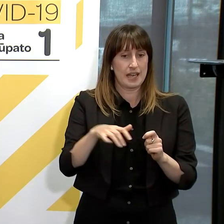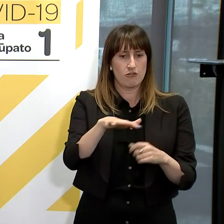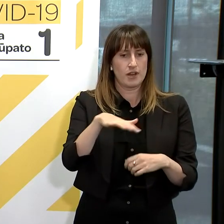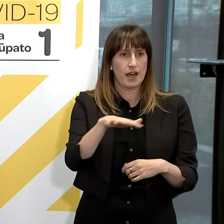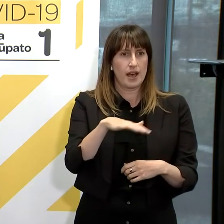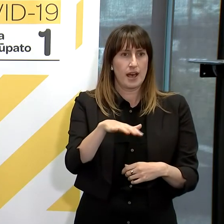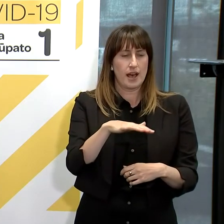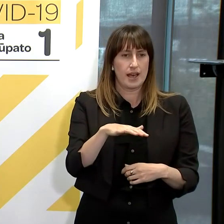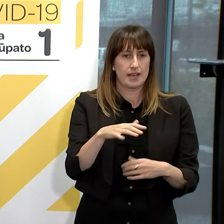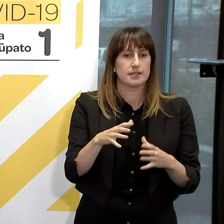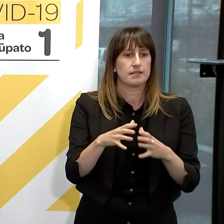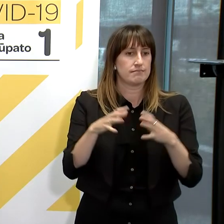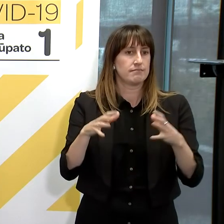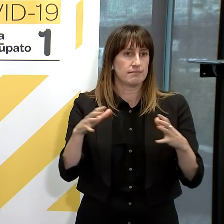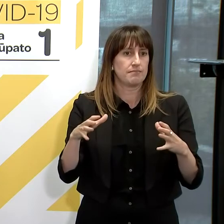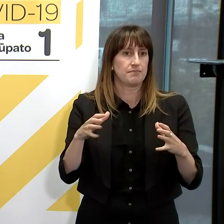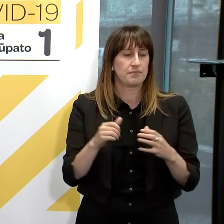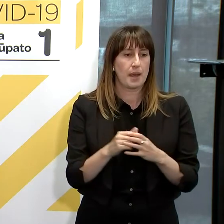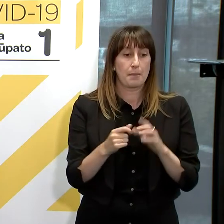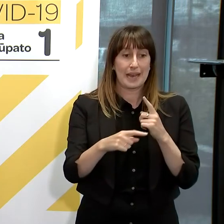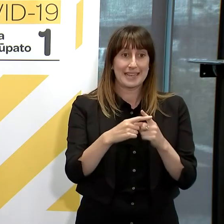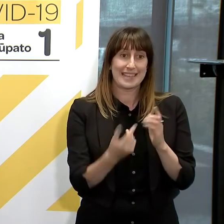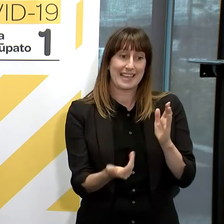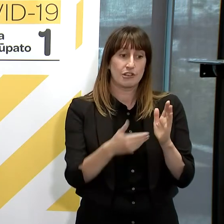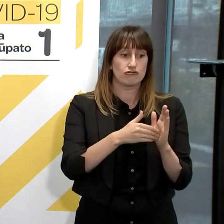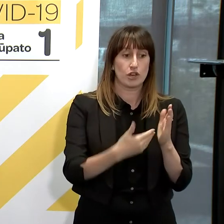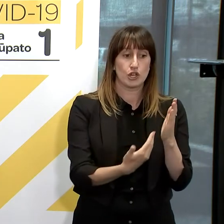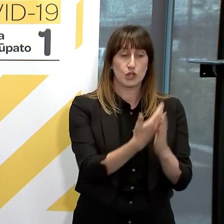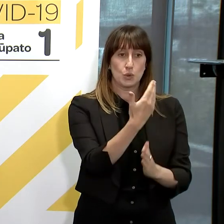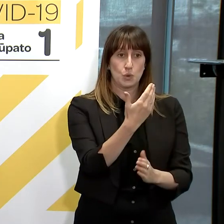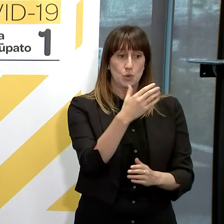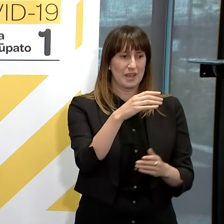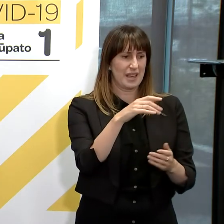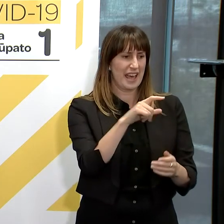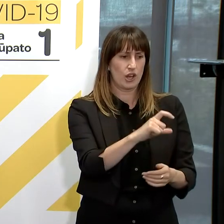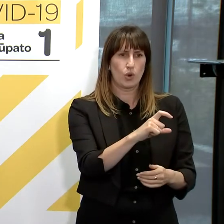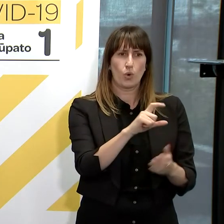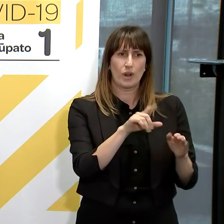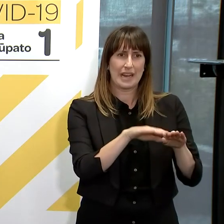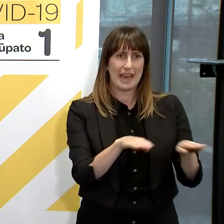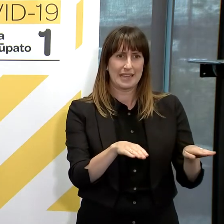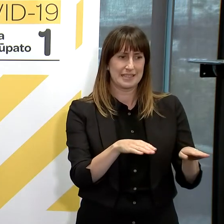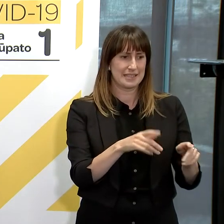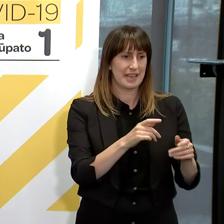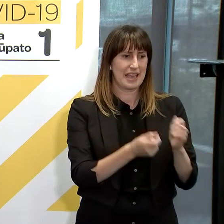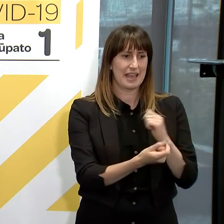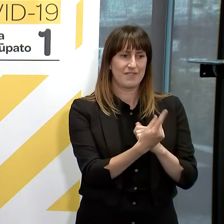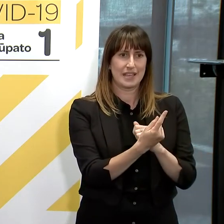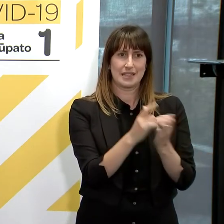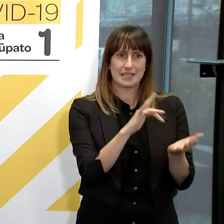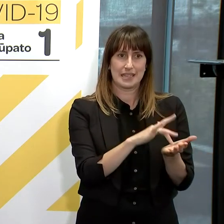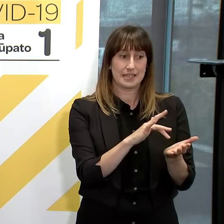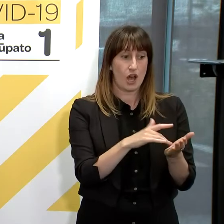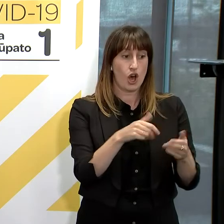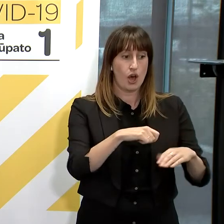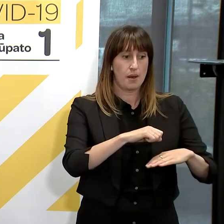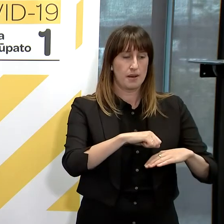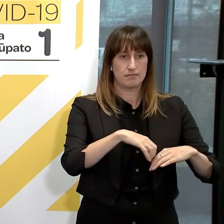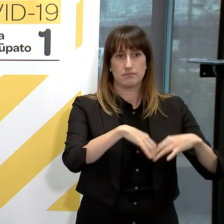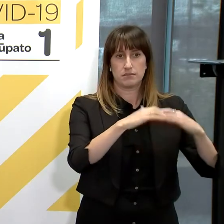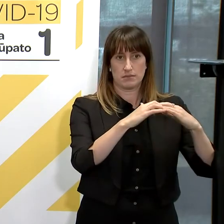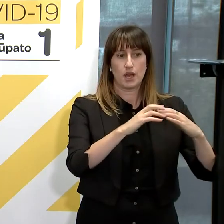It is also setting up an additional testing centre at Claudelands Event Centre, and that will be available from midday today.